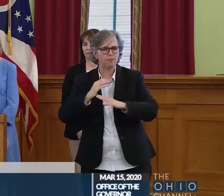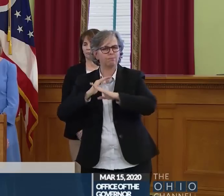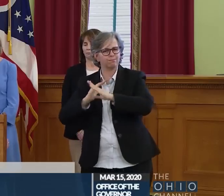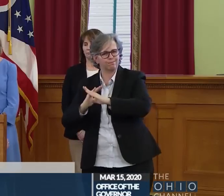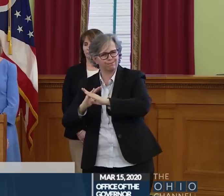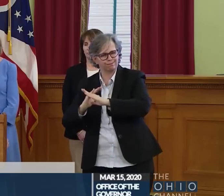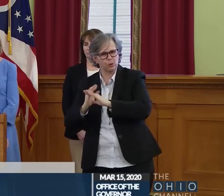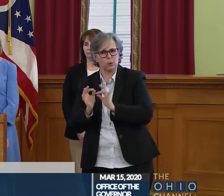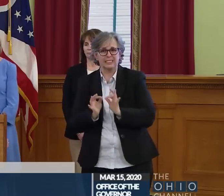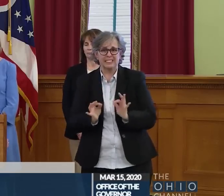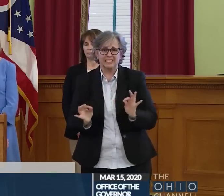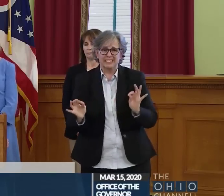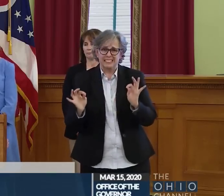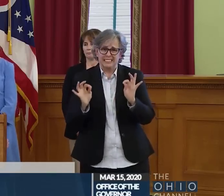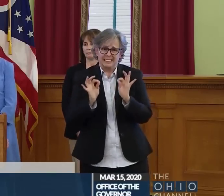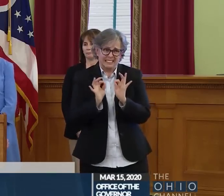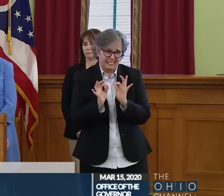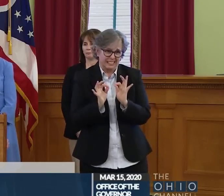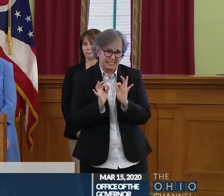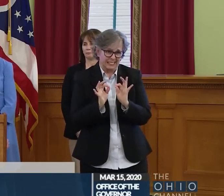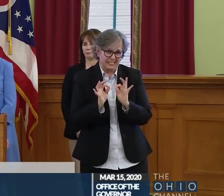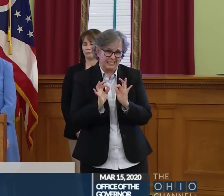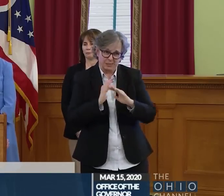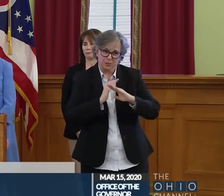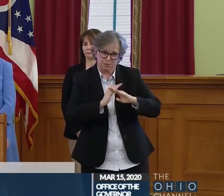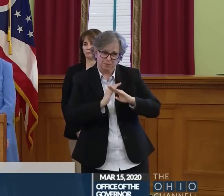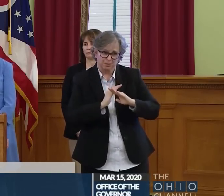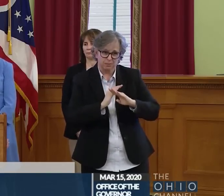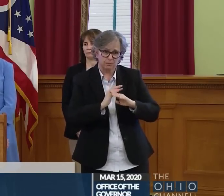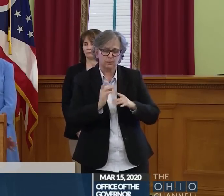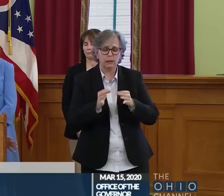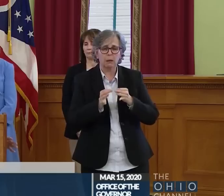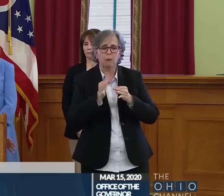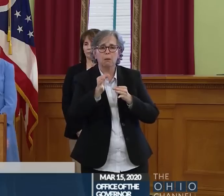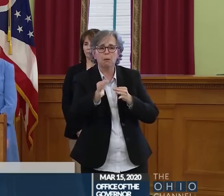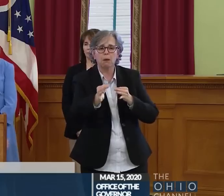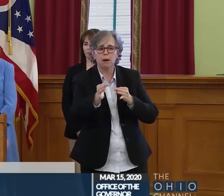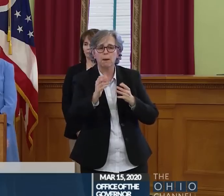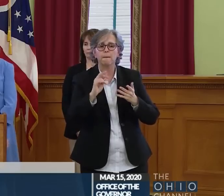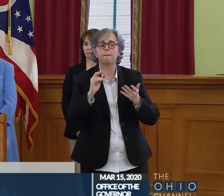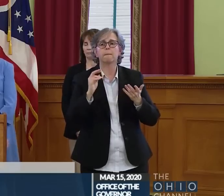Delay means more people will die. Literally every day we delay,